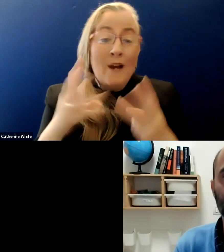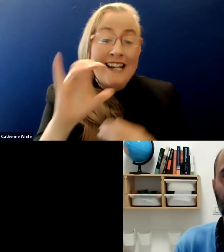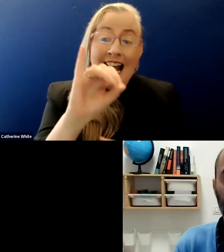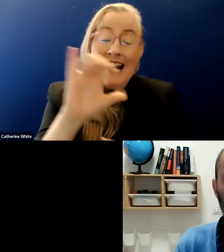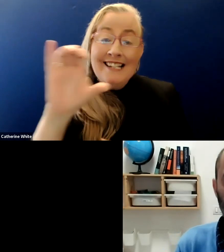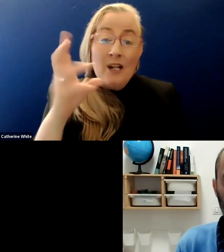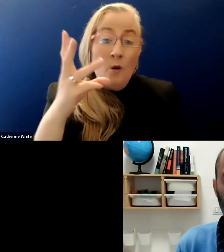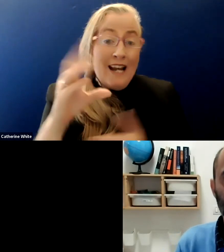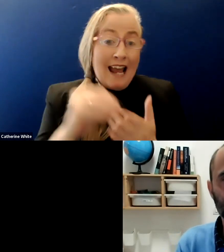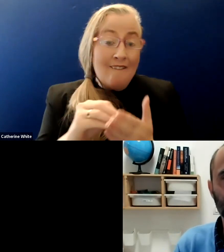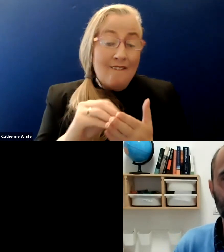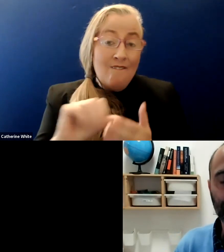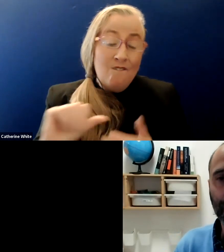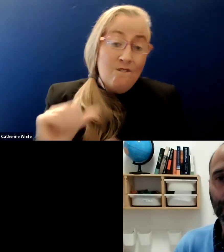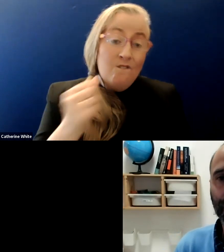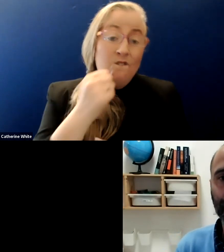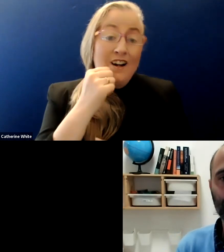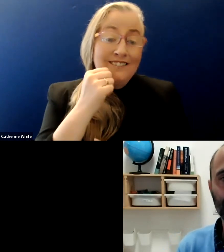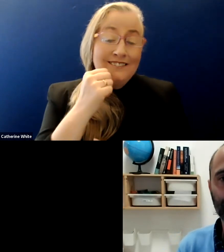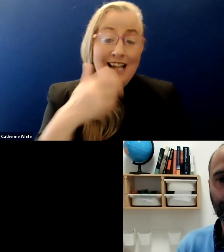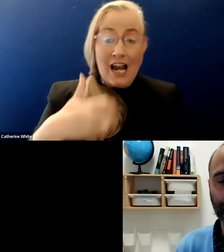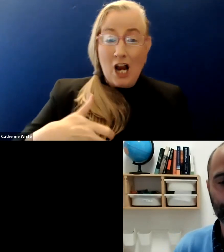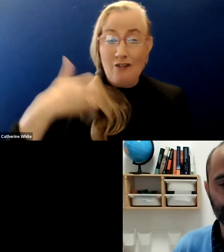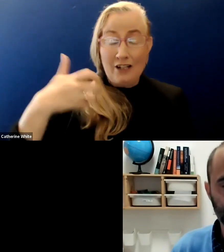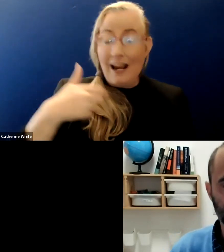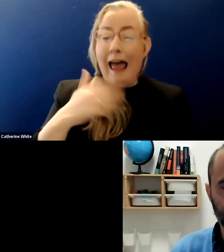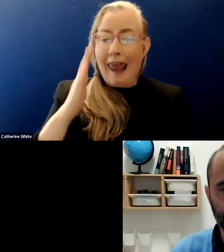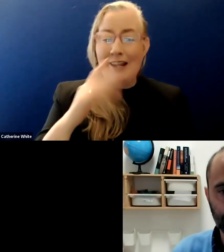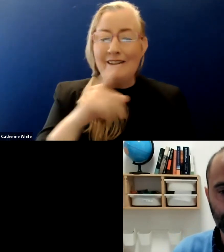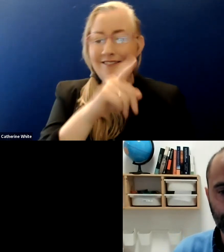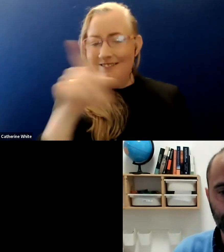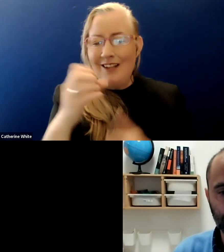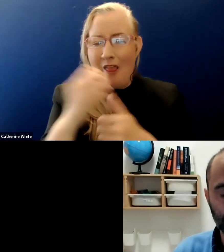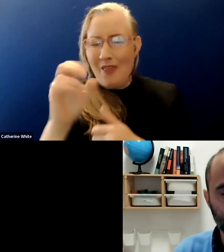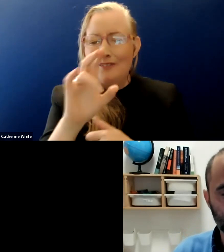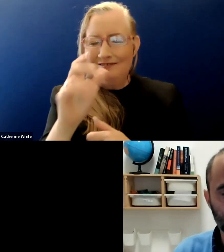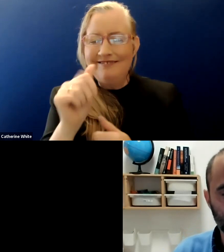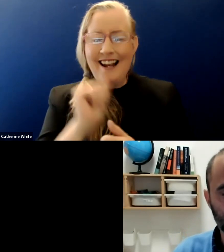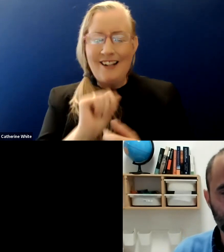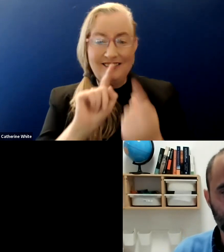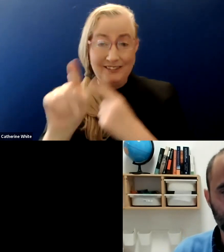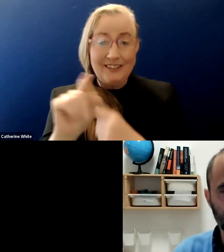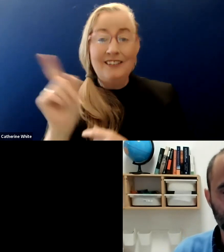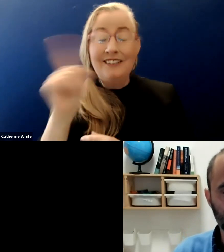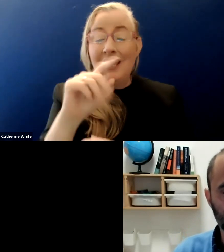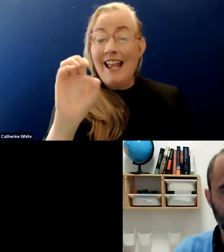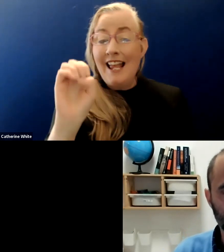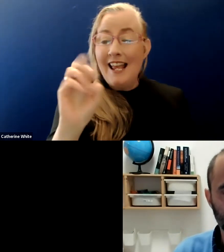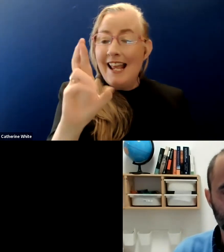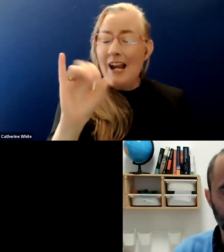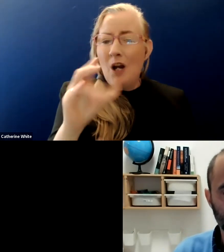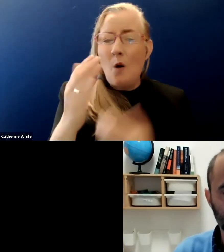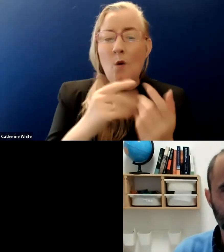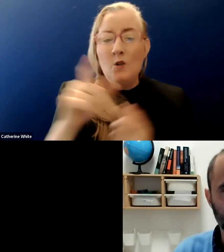aggression question, I will defer to others on this question. Thank you, Elia. Could I hand over to you, Aaron, to get your thoughts on